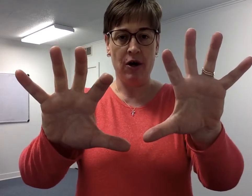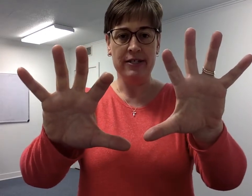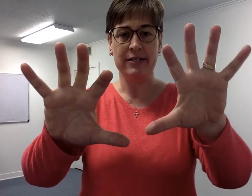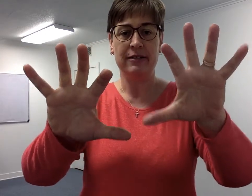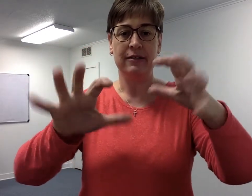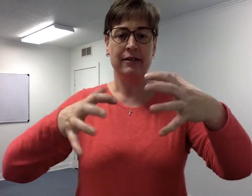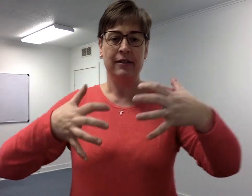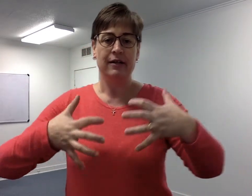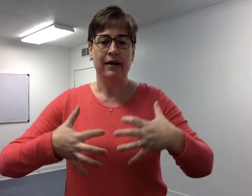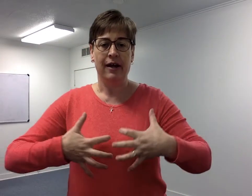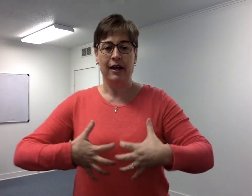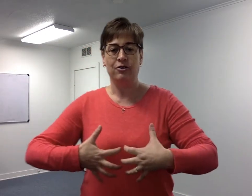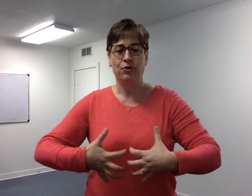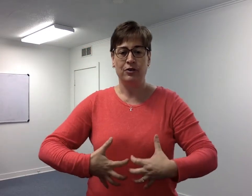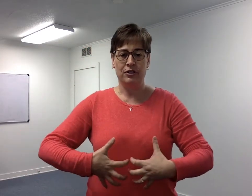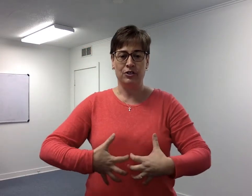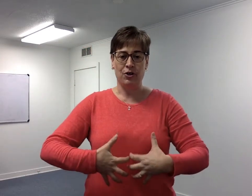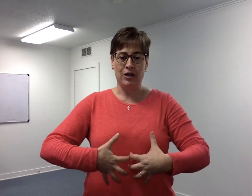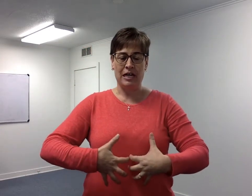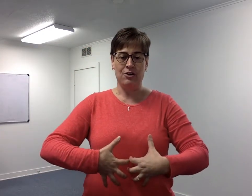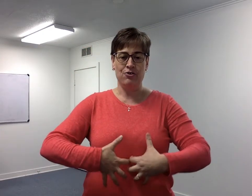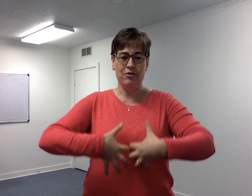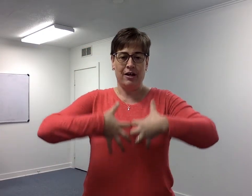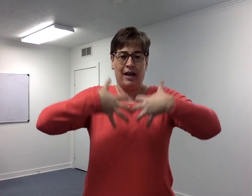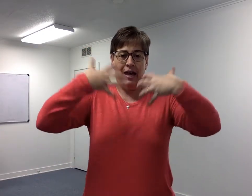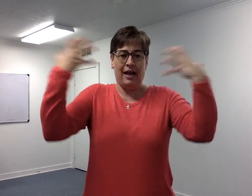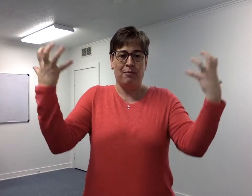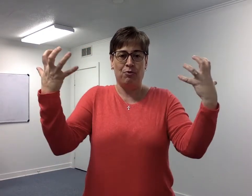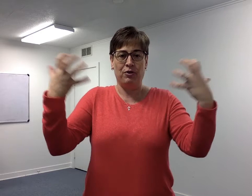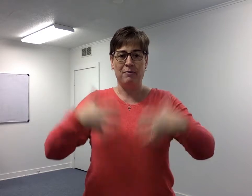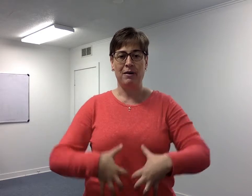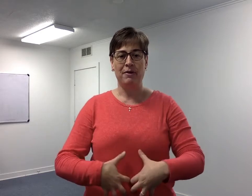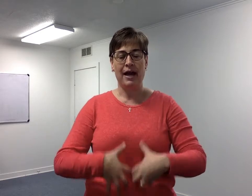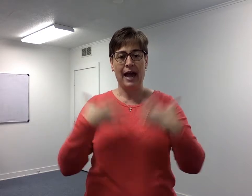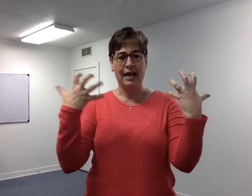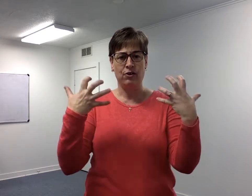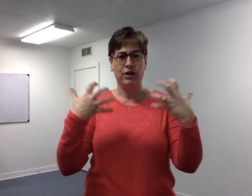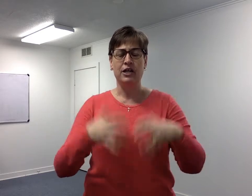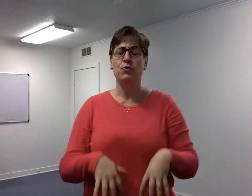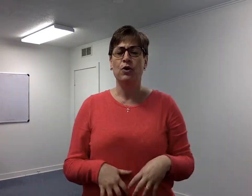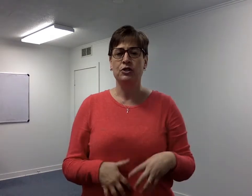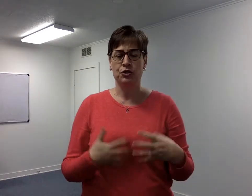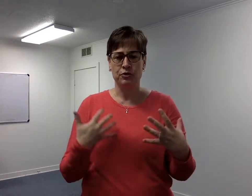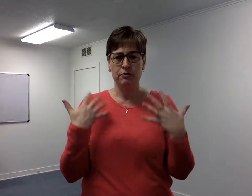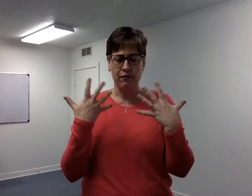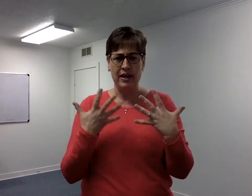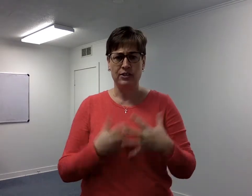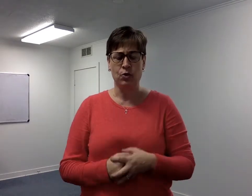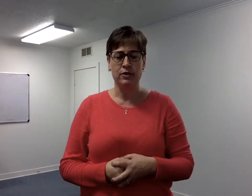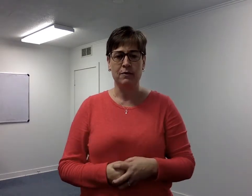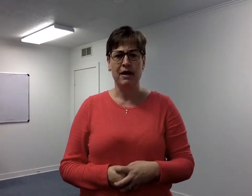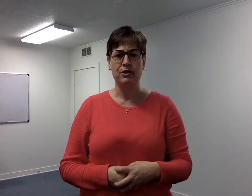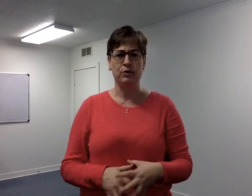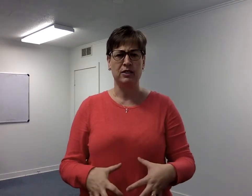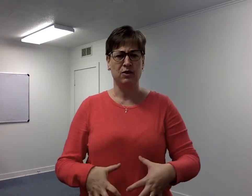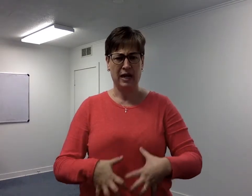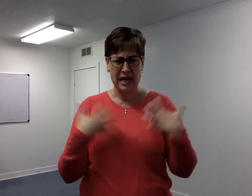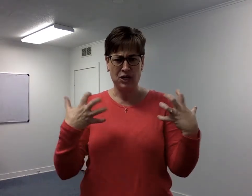claws, and you're going to start here and pull them up, angry. And you want your face, of course, to match with it, so